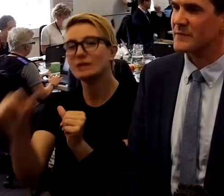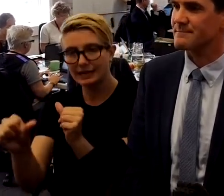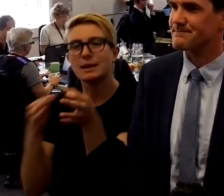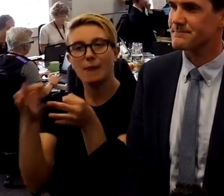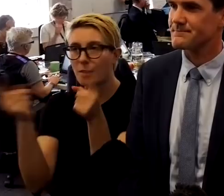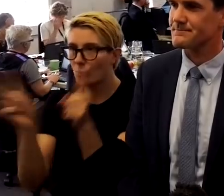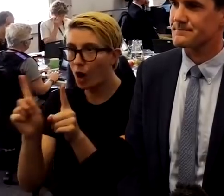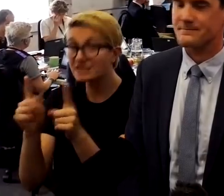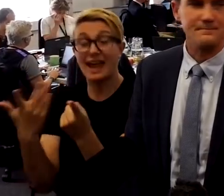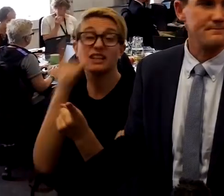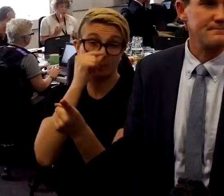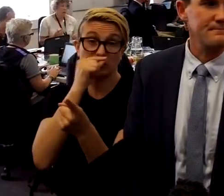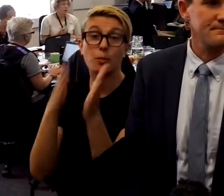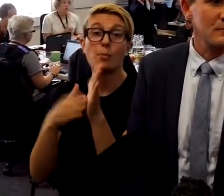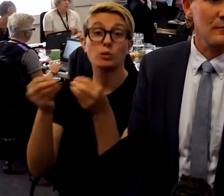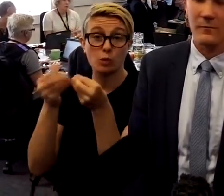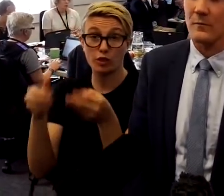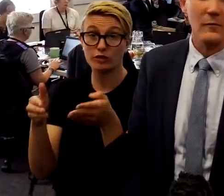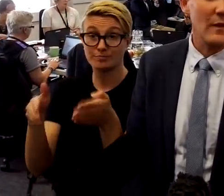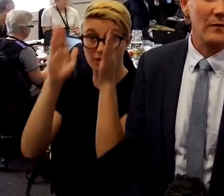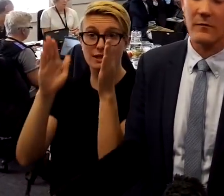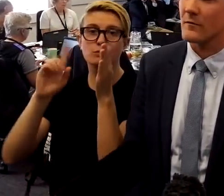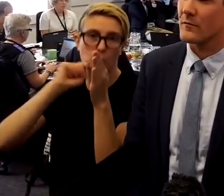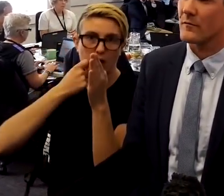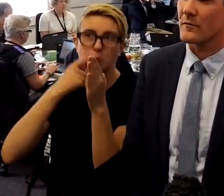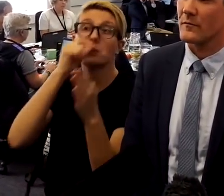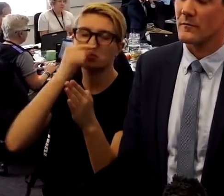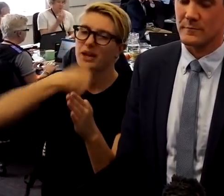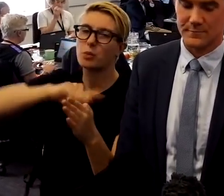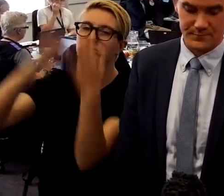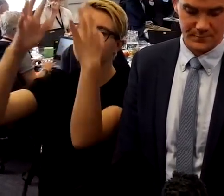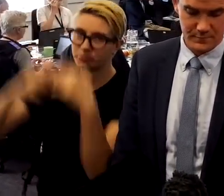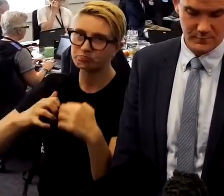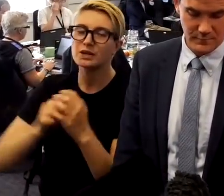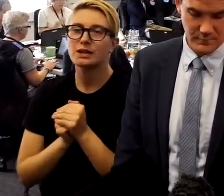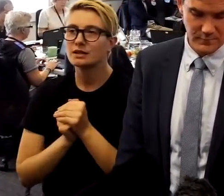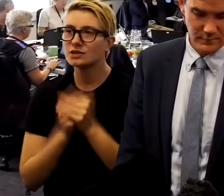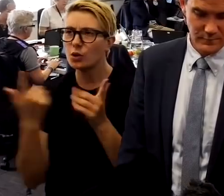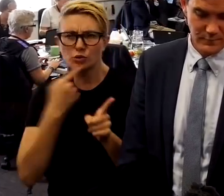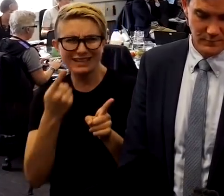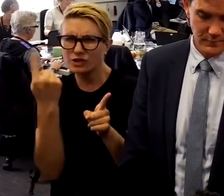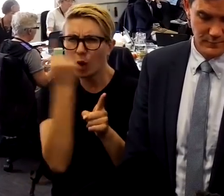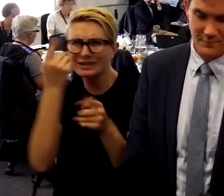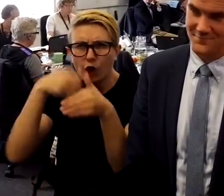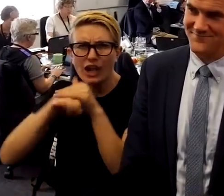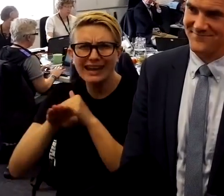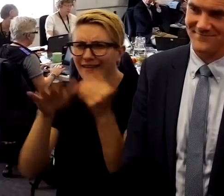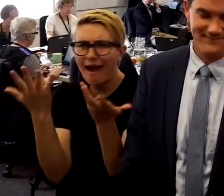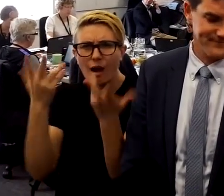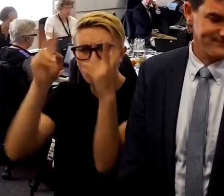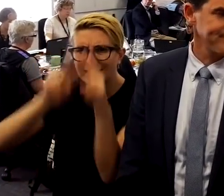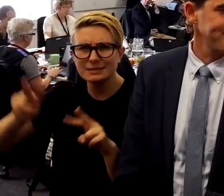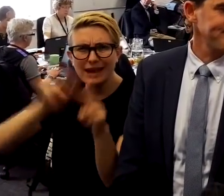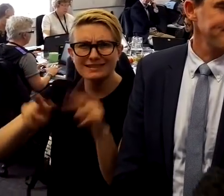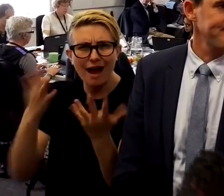building. You say no one's actually gone into it, but how's it being inspected? Oh no, so sorry. So just to confirm, that obviously